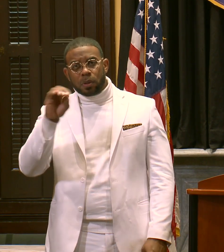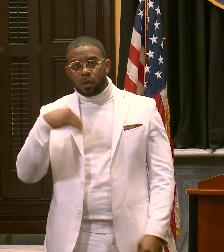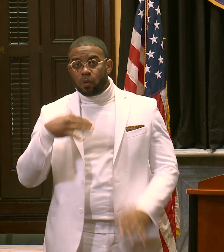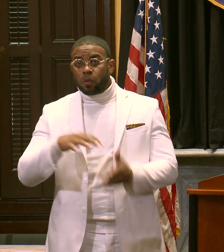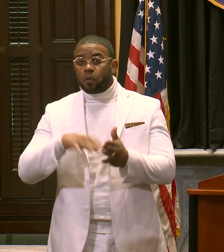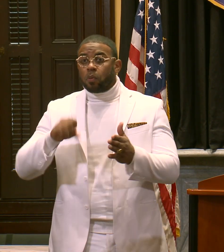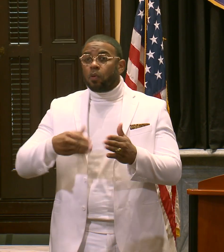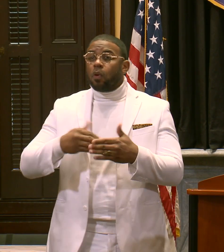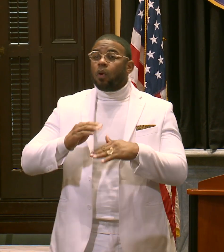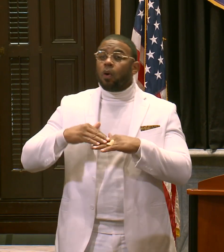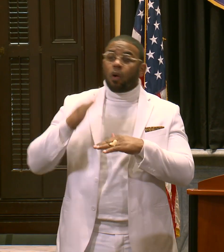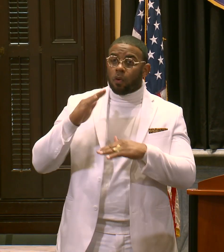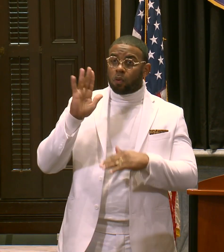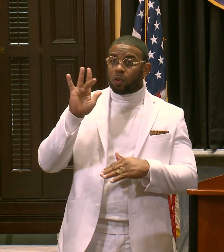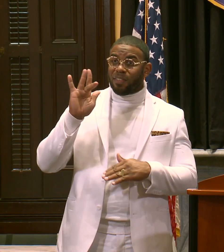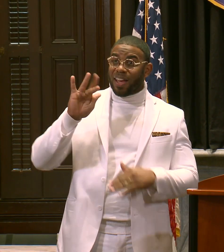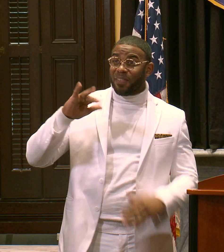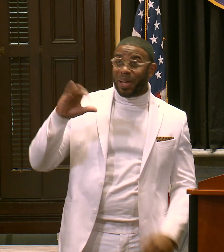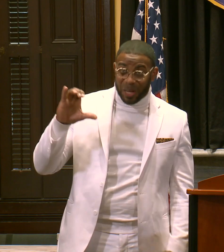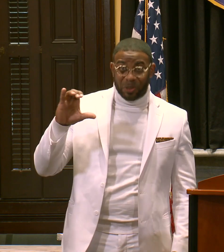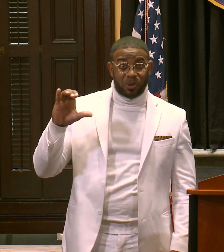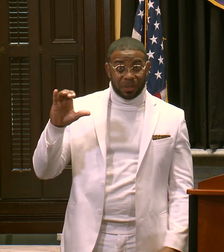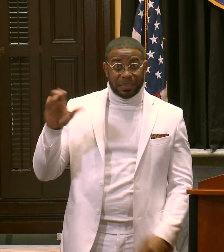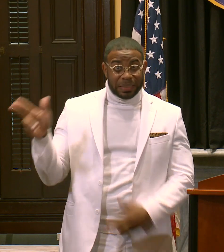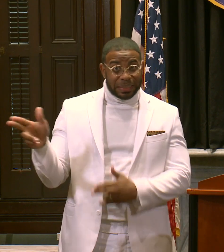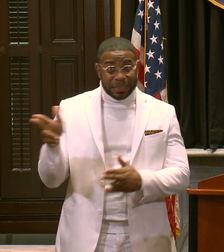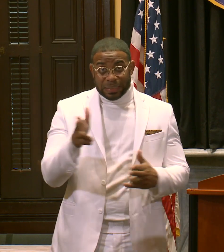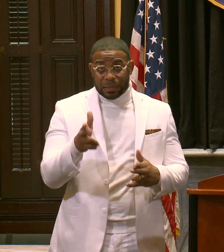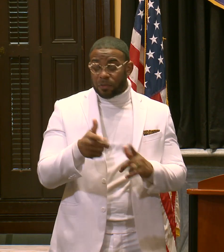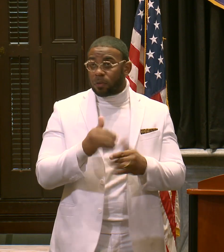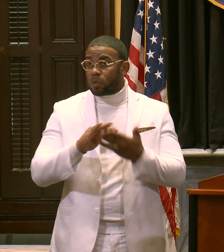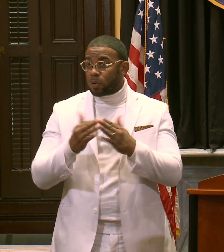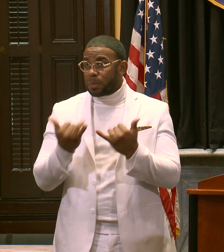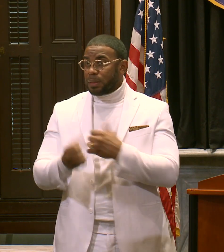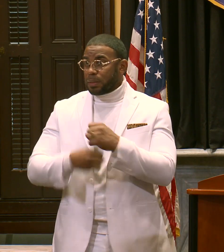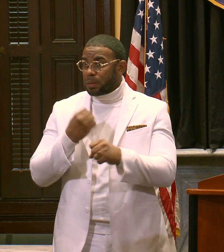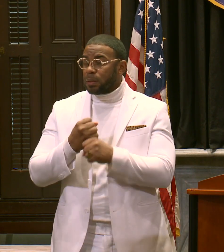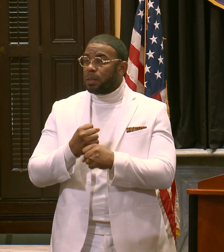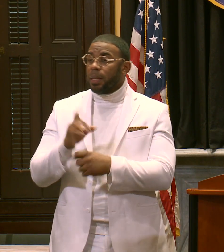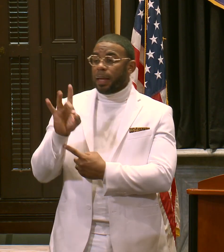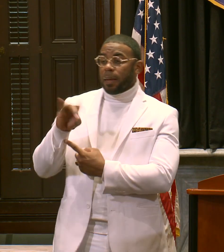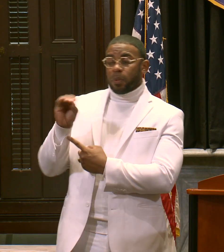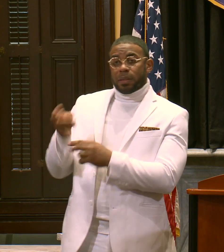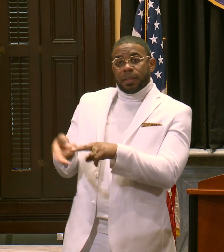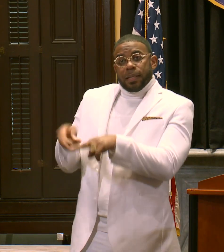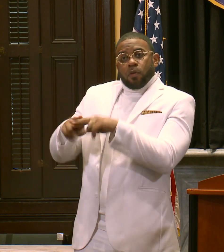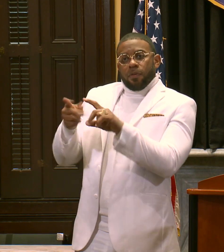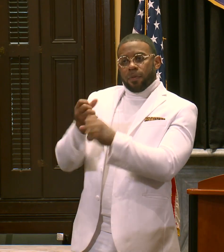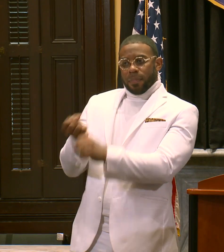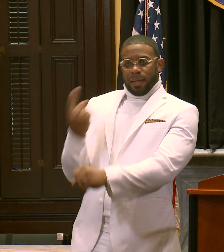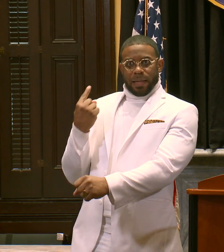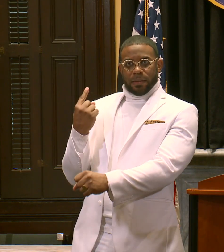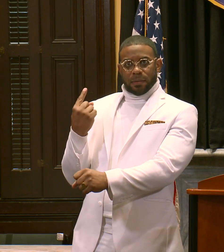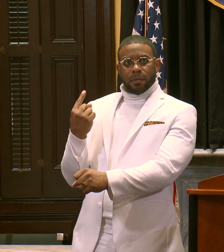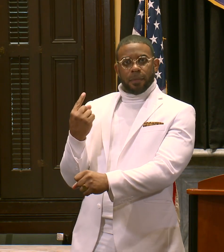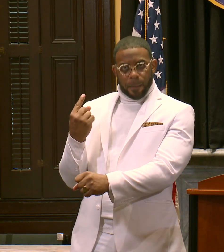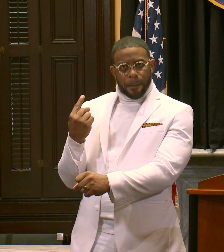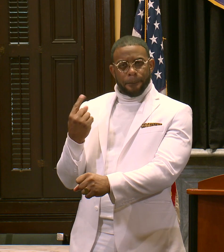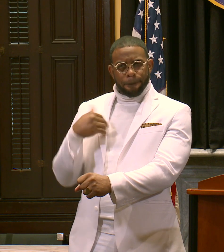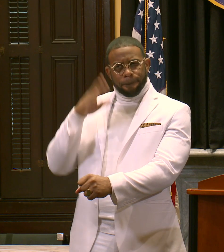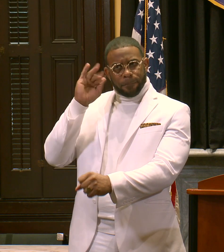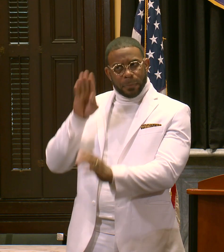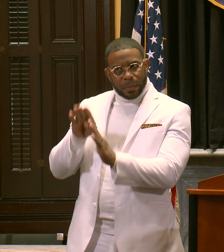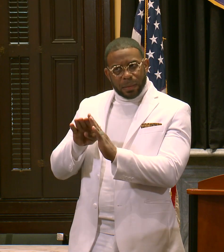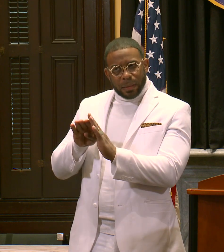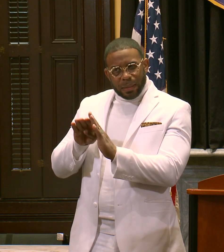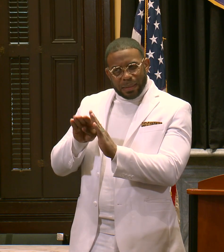removed over 2,500 guns from our communities this year, an 8% increase from last year. And we know